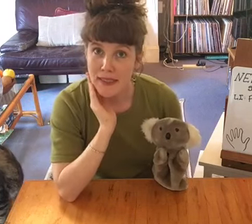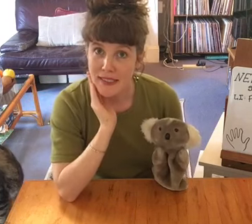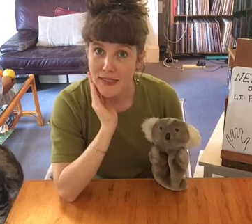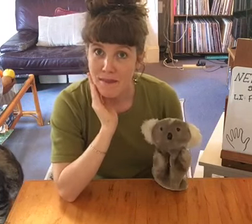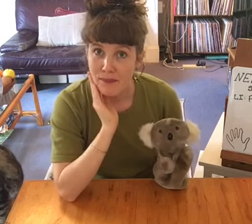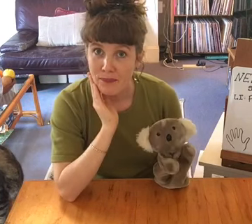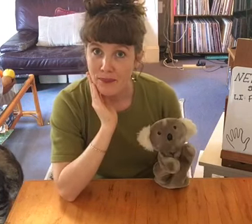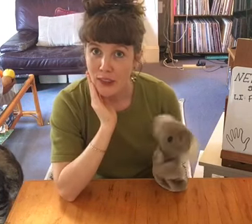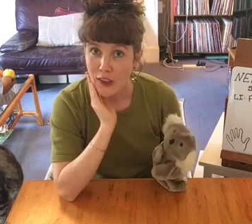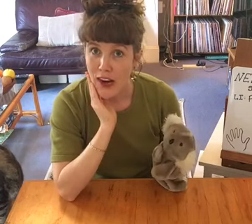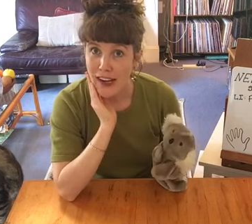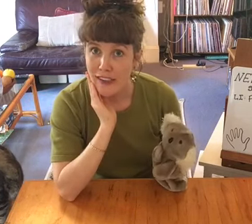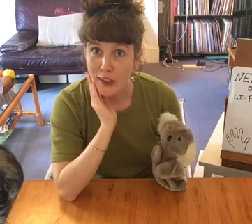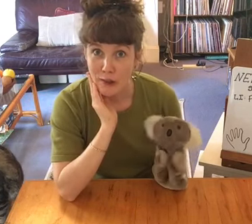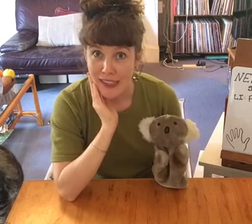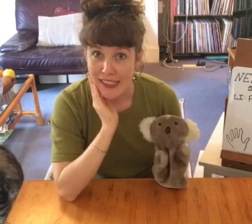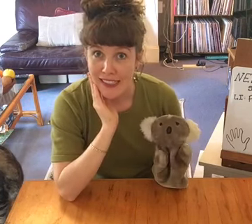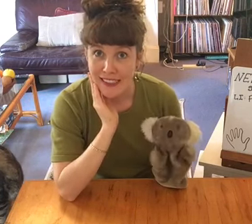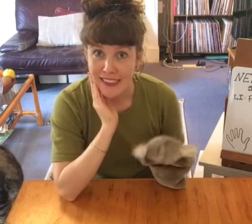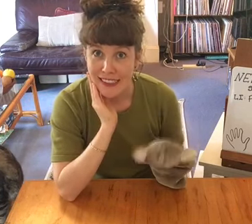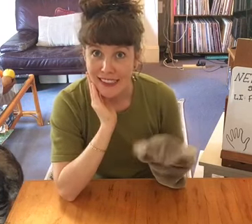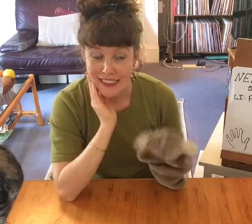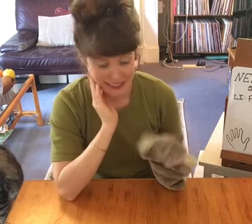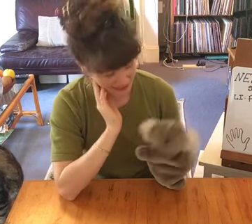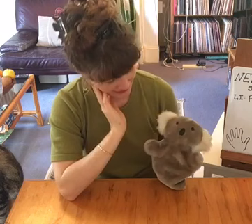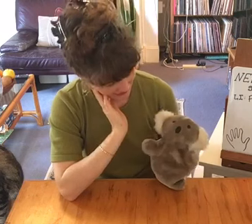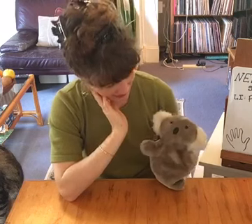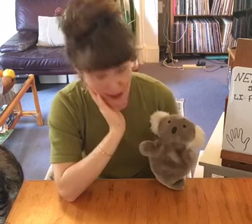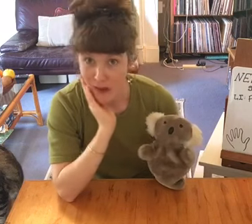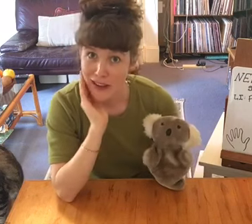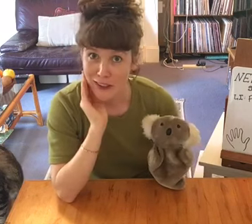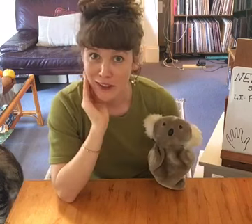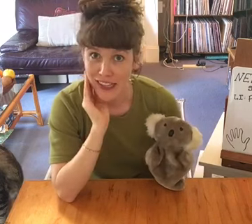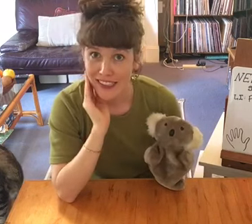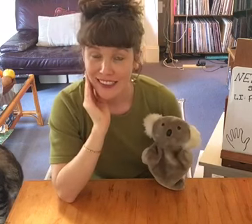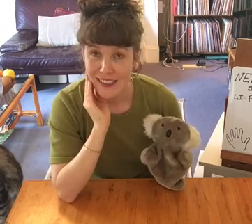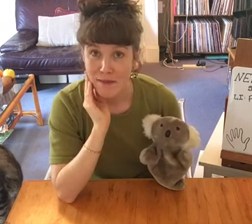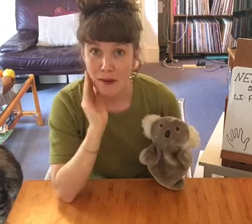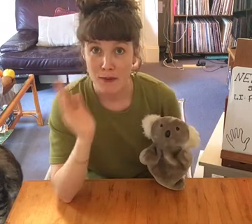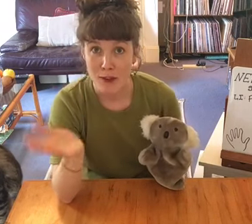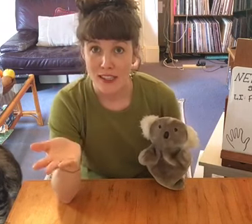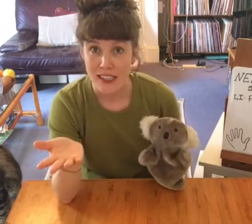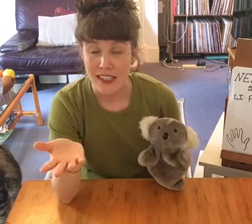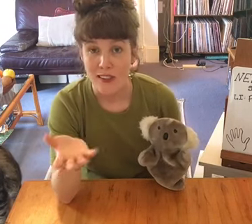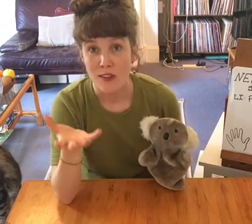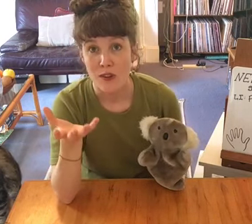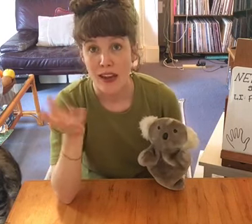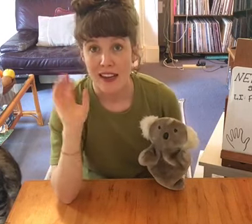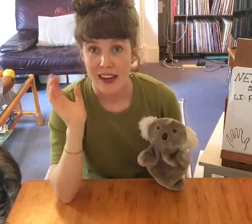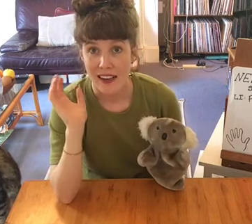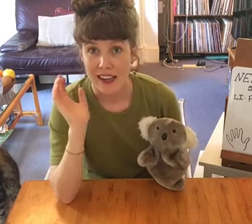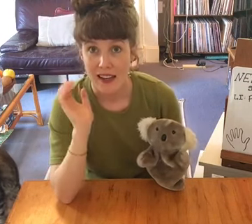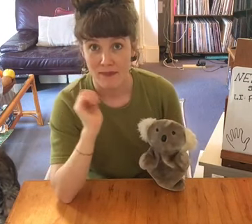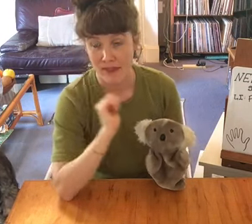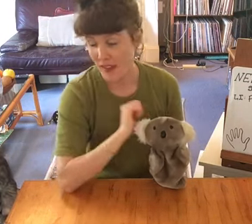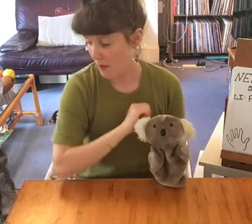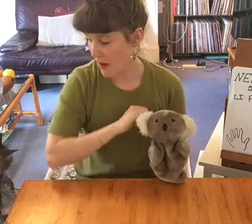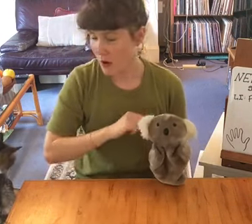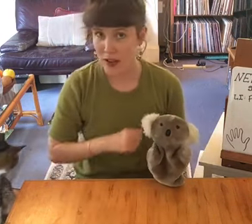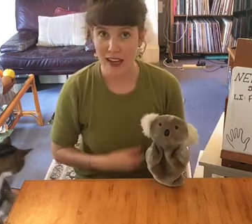numbers. All right, are you ready? Kind Koala's ready. But first, let's do a karakia. Mahunga ki